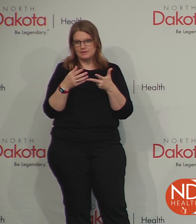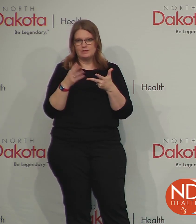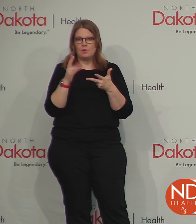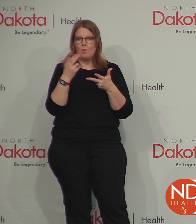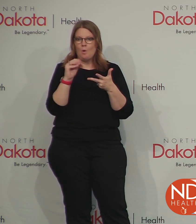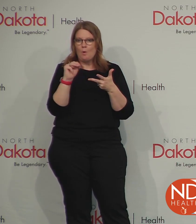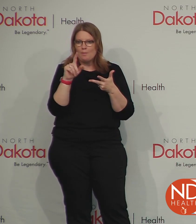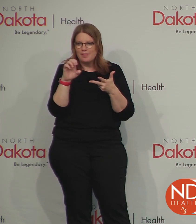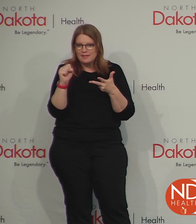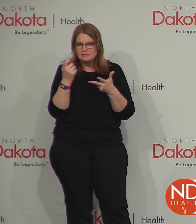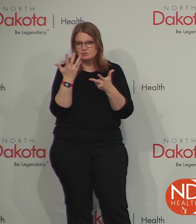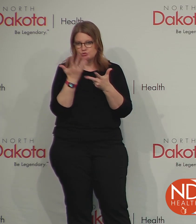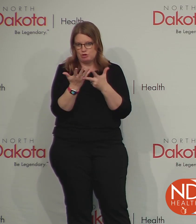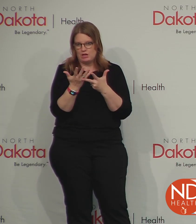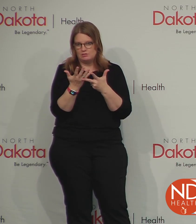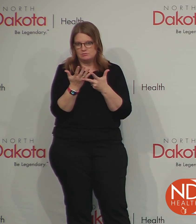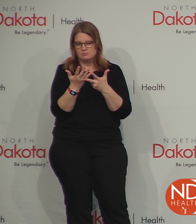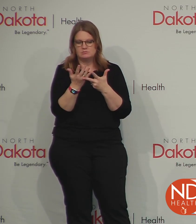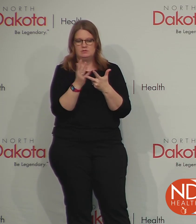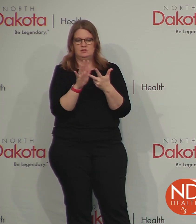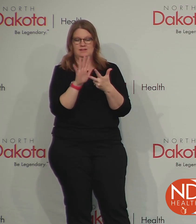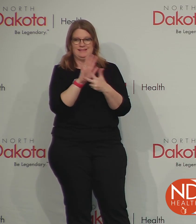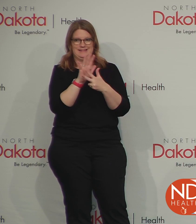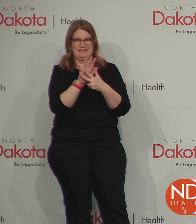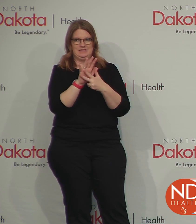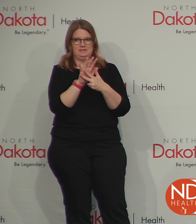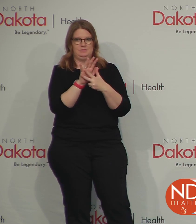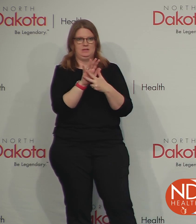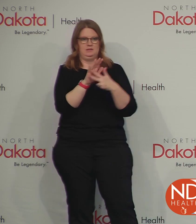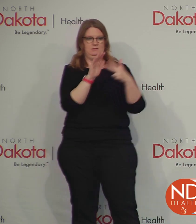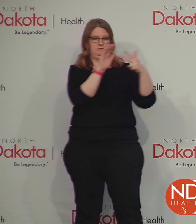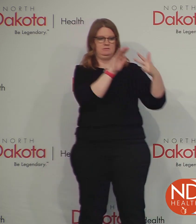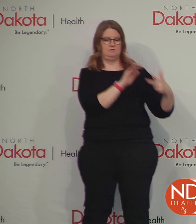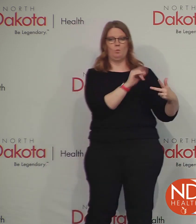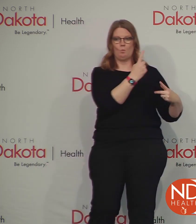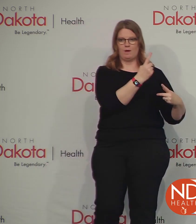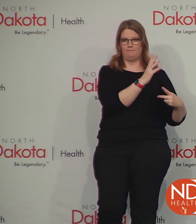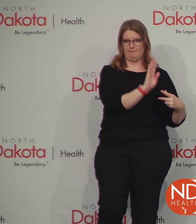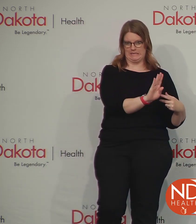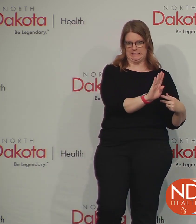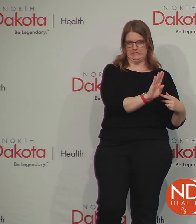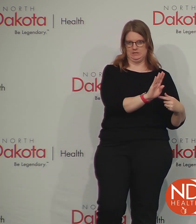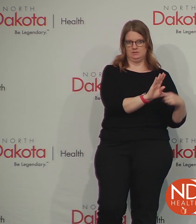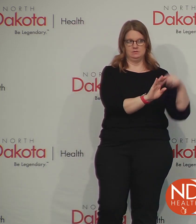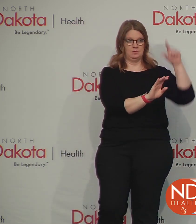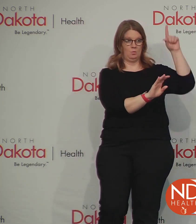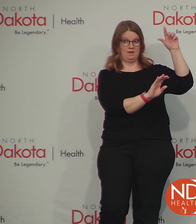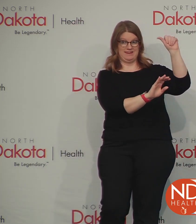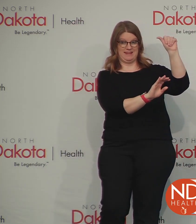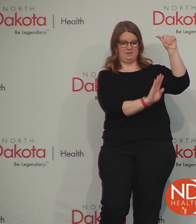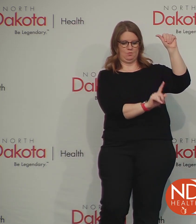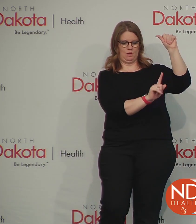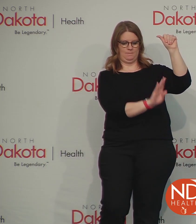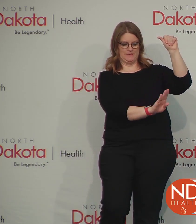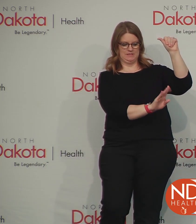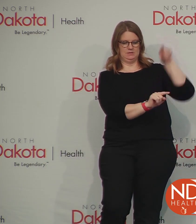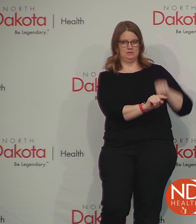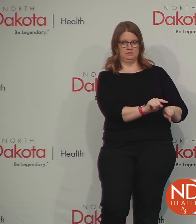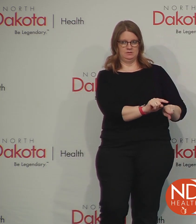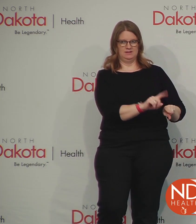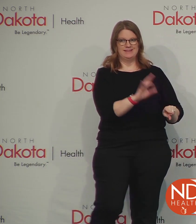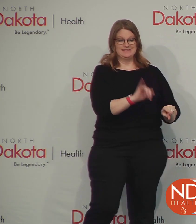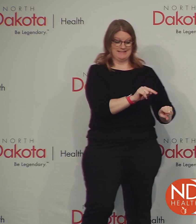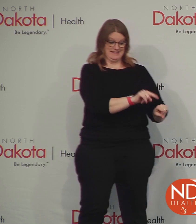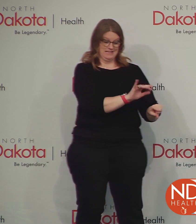homeless, corrections, be prioritized in Phase 1B for vaccination. And so that's currently under review at the